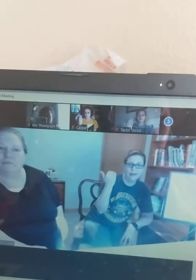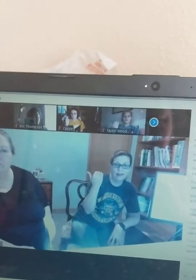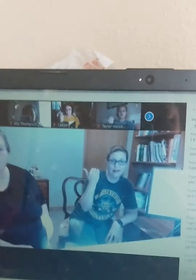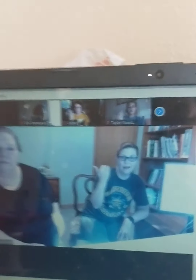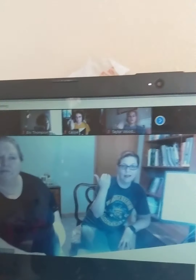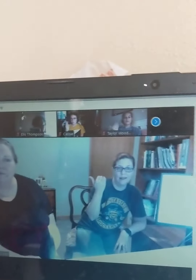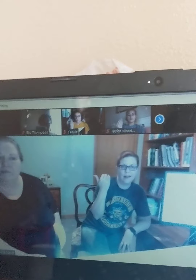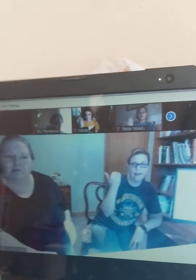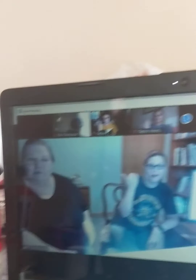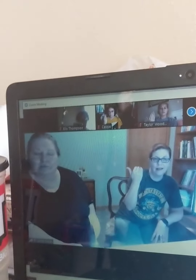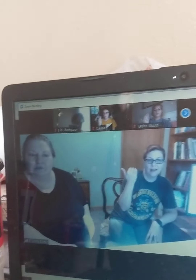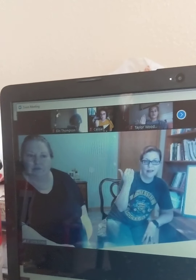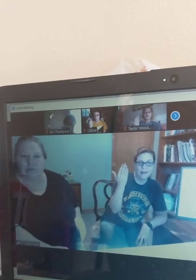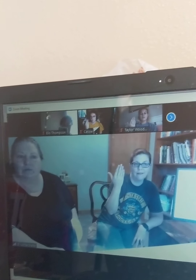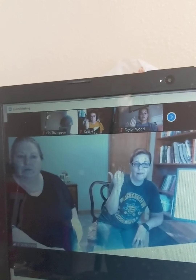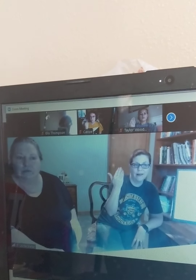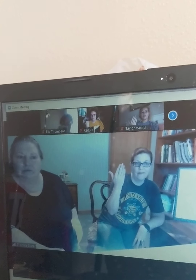15,